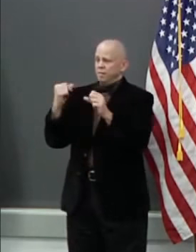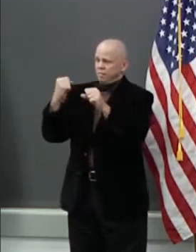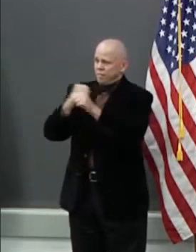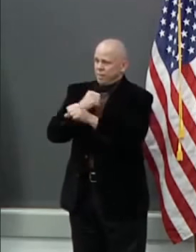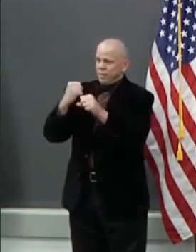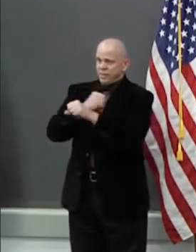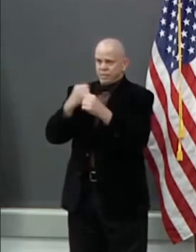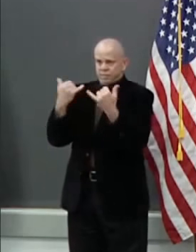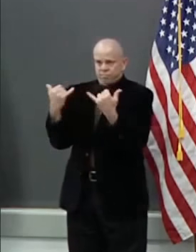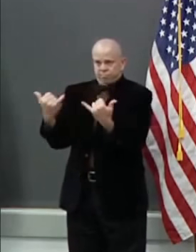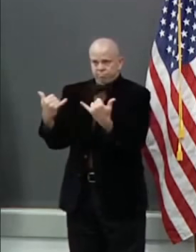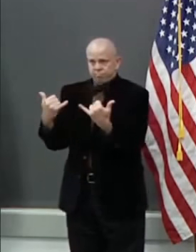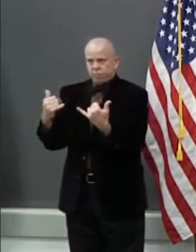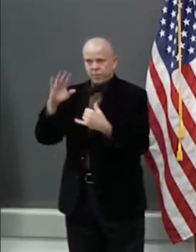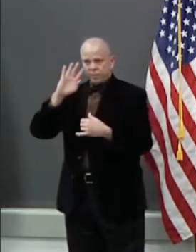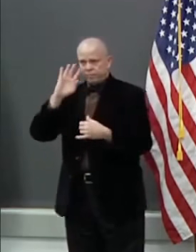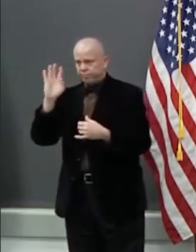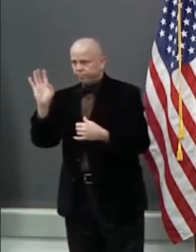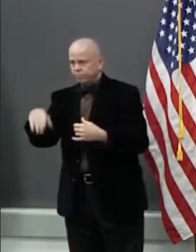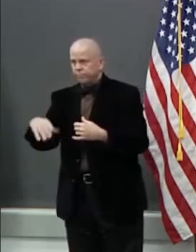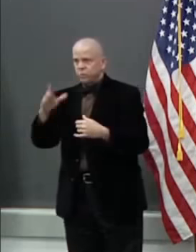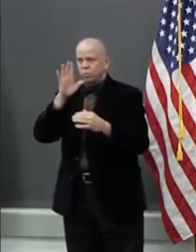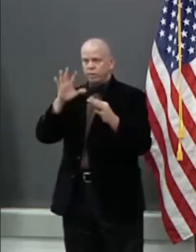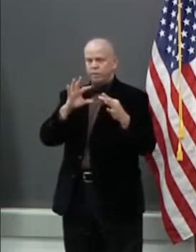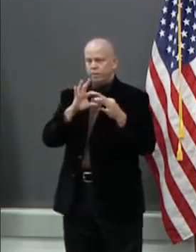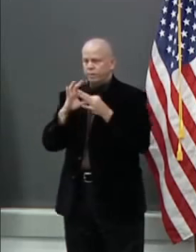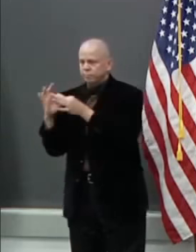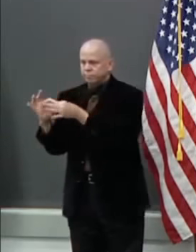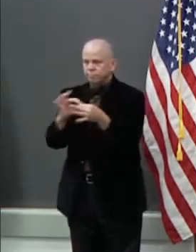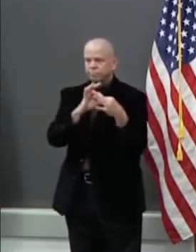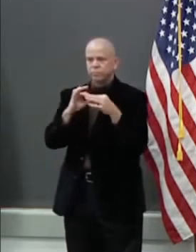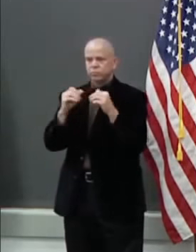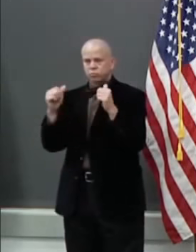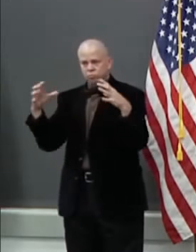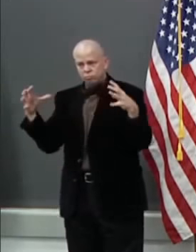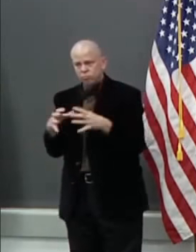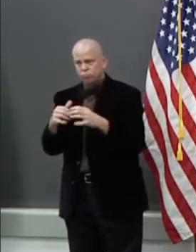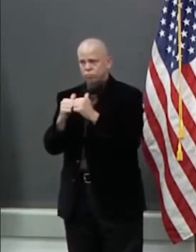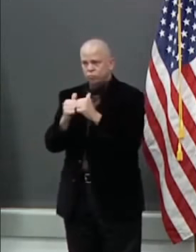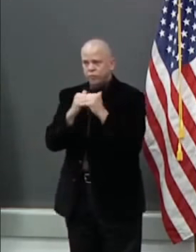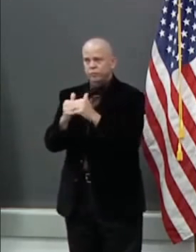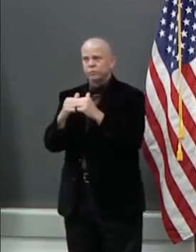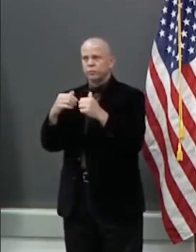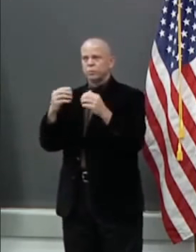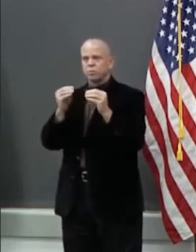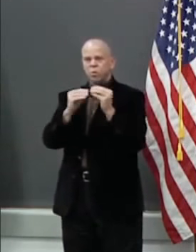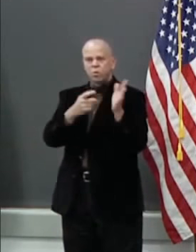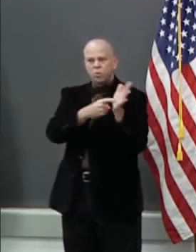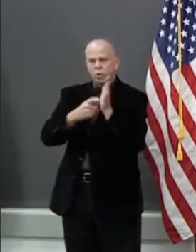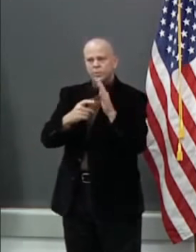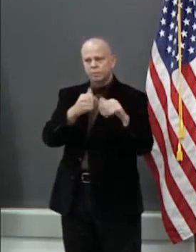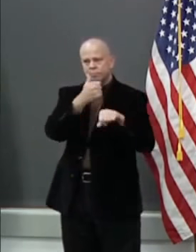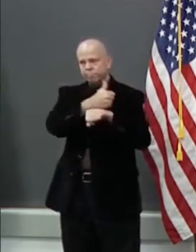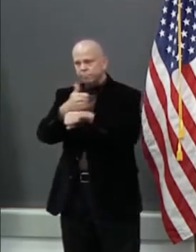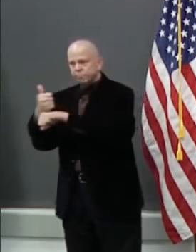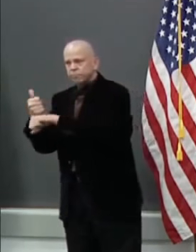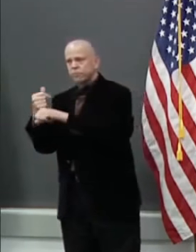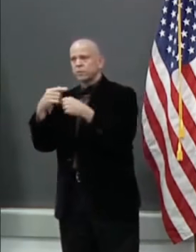know we'll come together, either with additional restrictions or with Oregonians banding together and heeding our advice to gather in